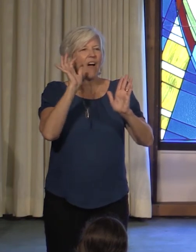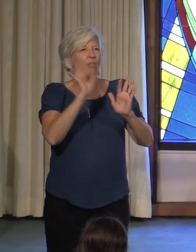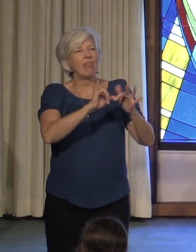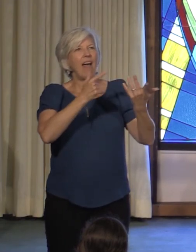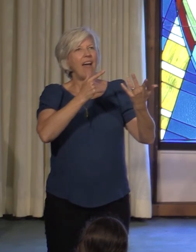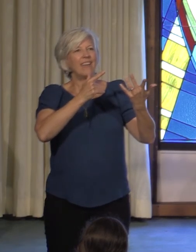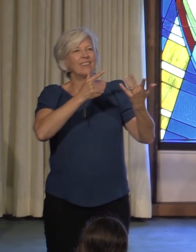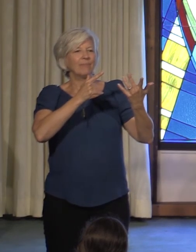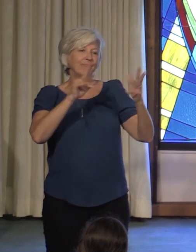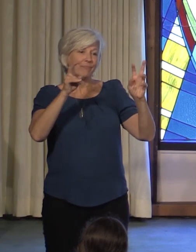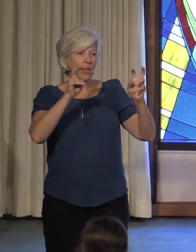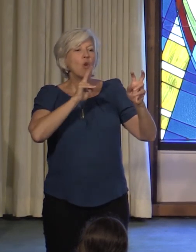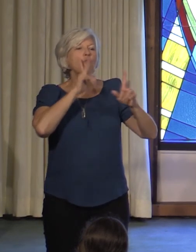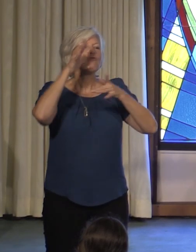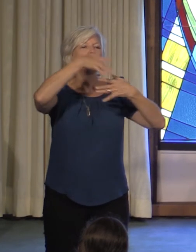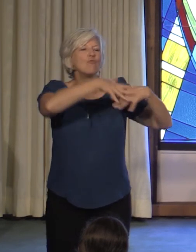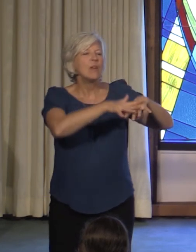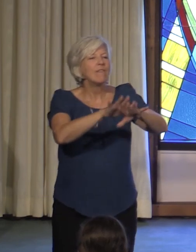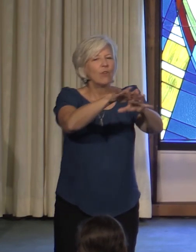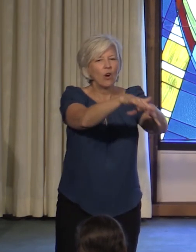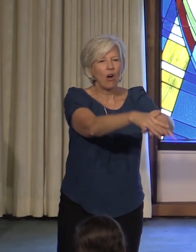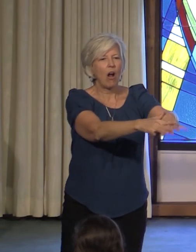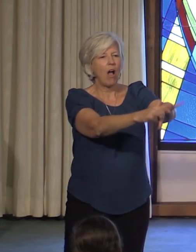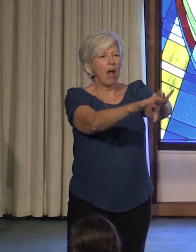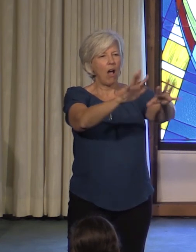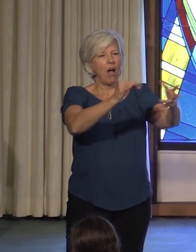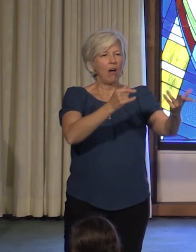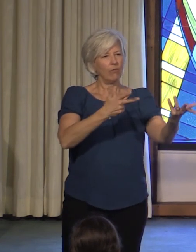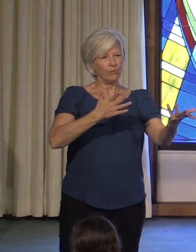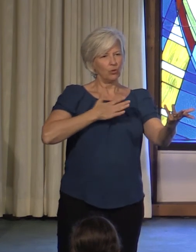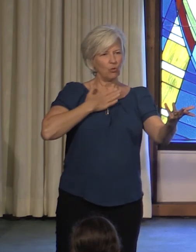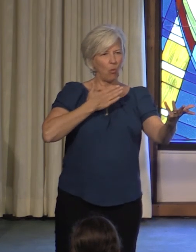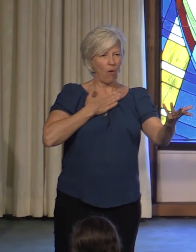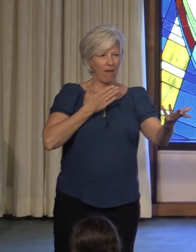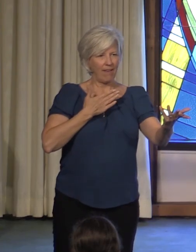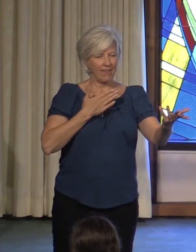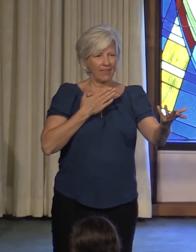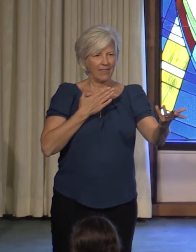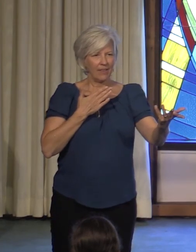joy that passes through your presence